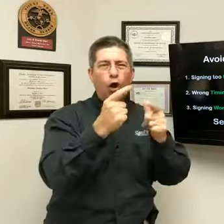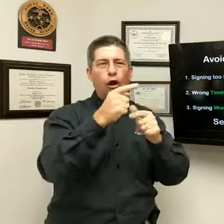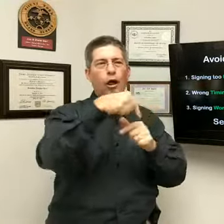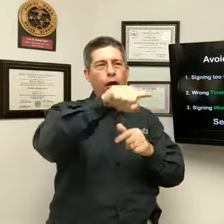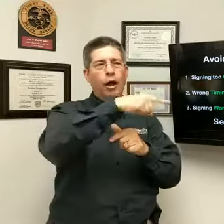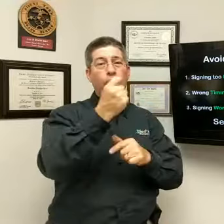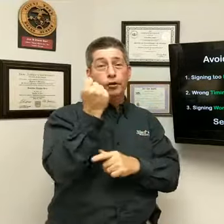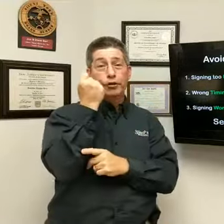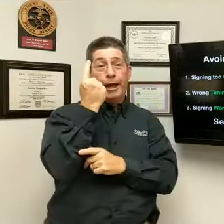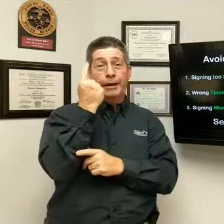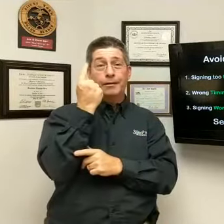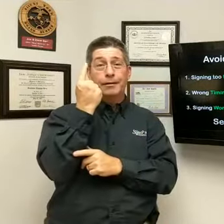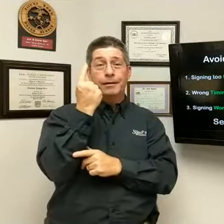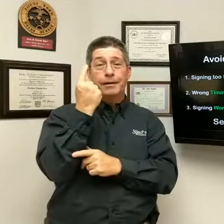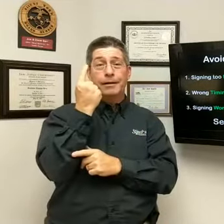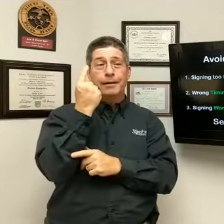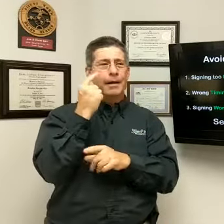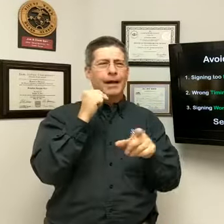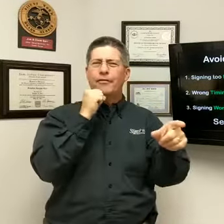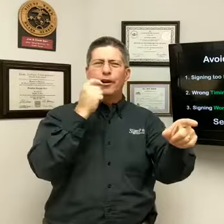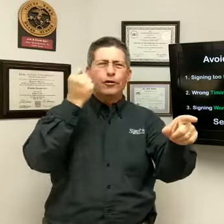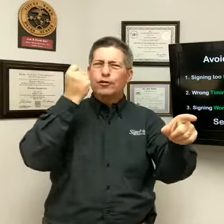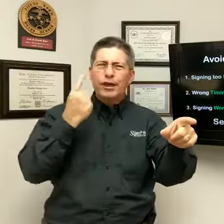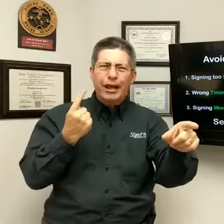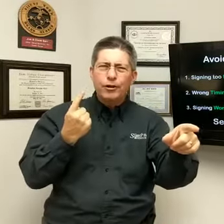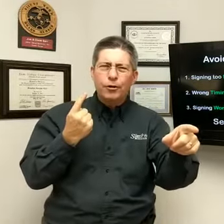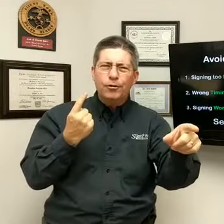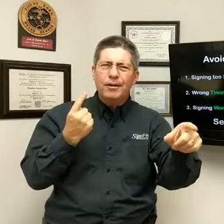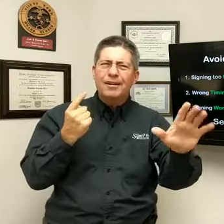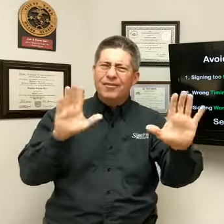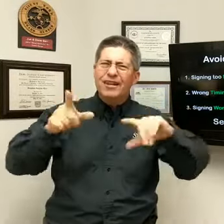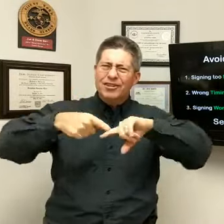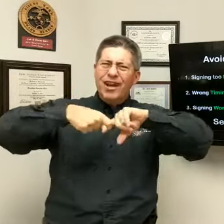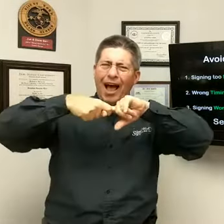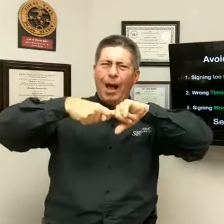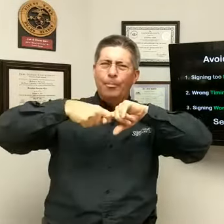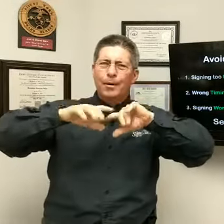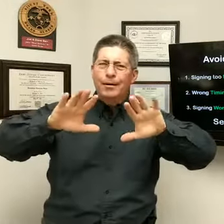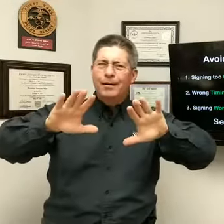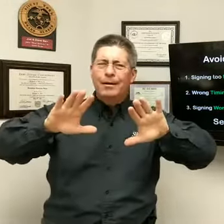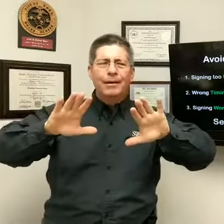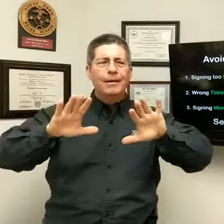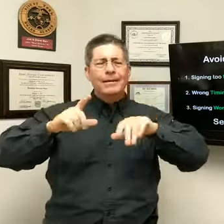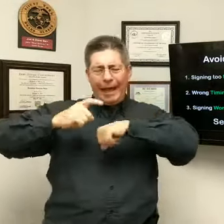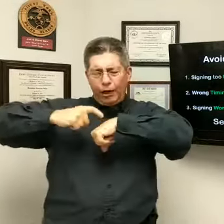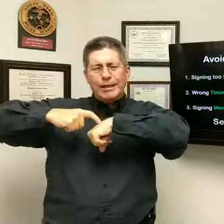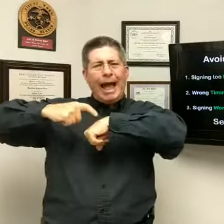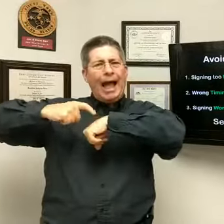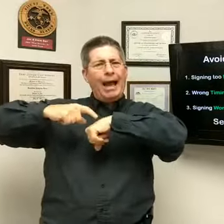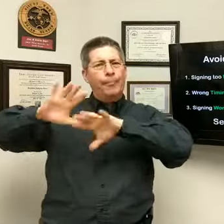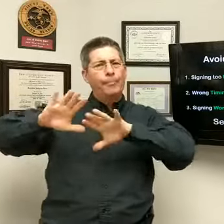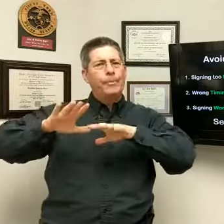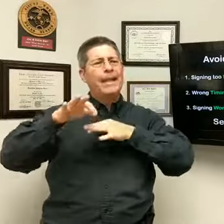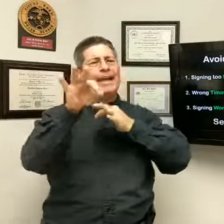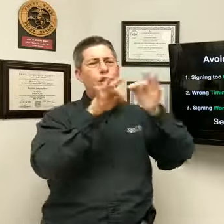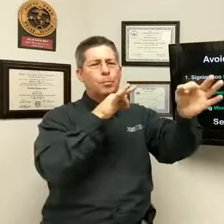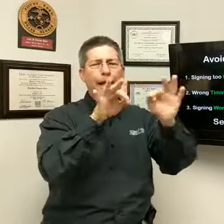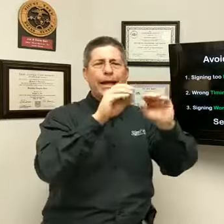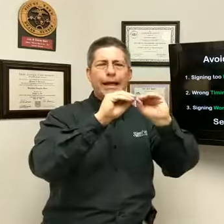all understand. And if they don't understand you, then stop. Take your time. Explain it